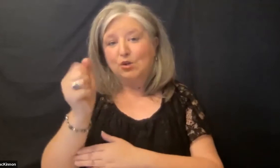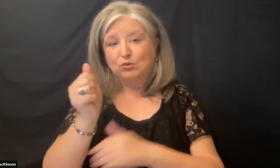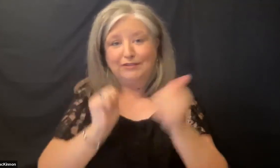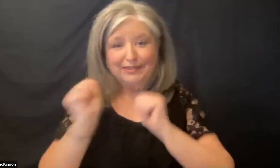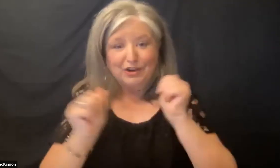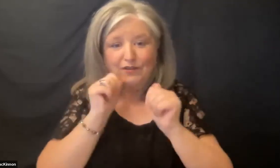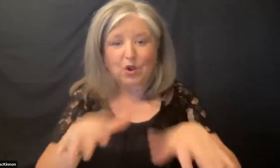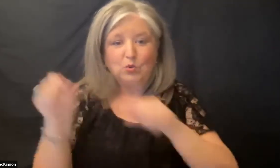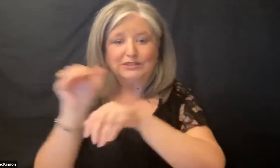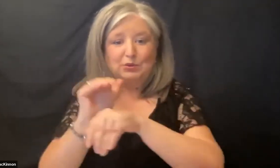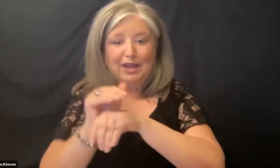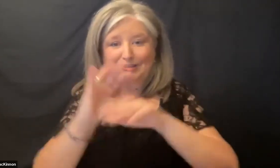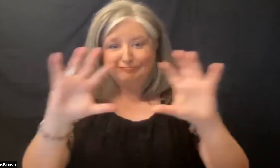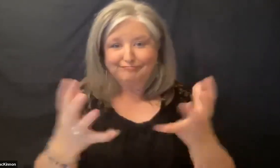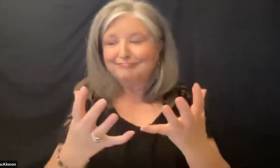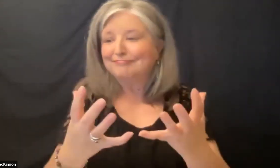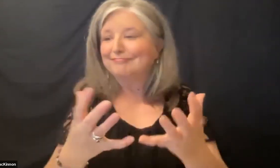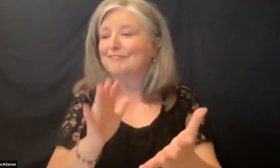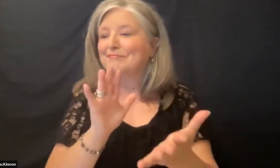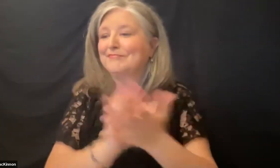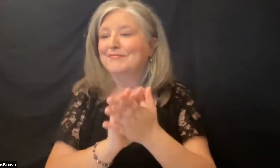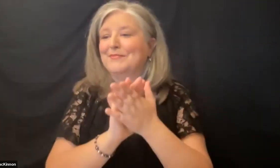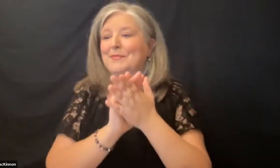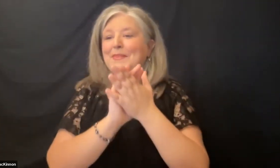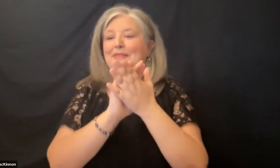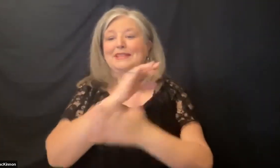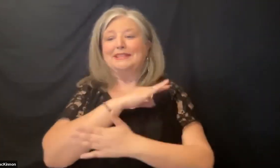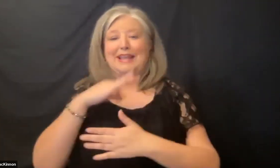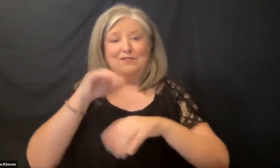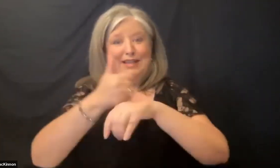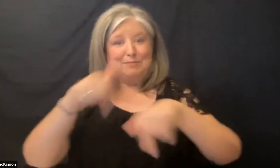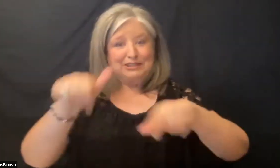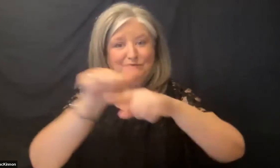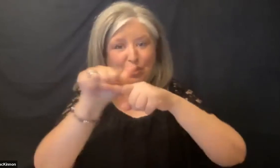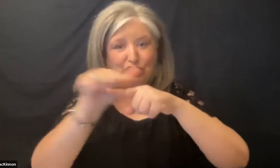artistic director. A thank you to the Cahoots Theatre staff for setting up all the rehearsals